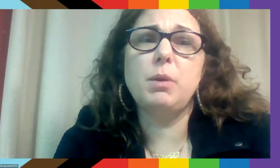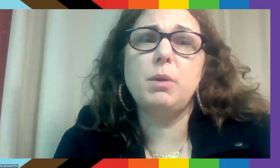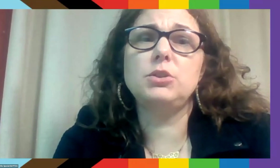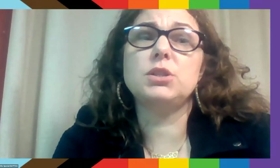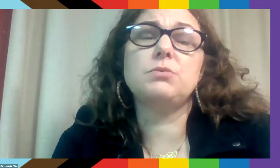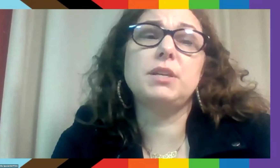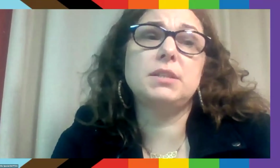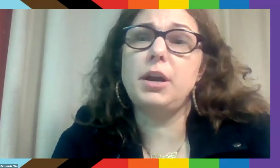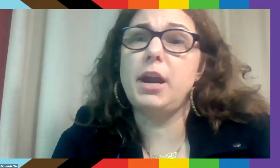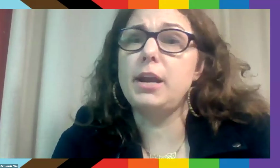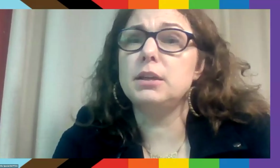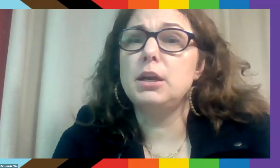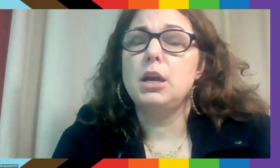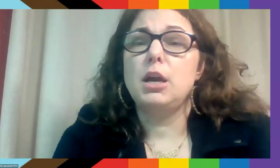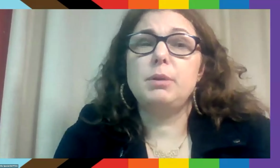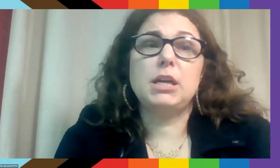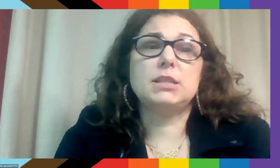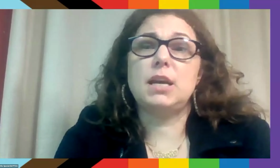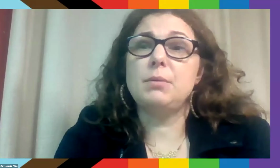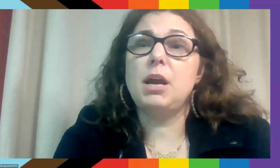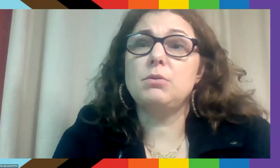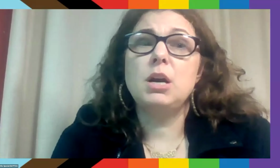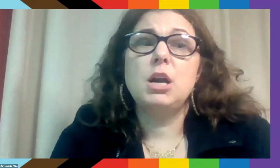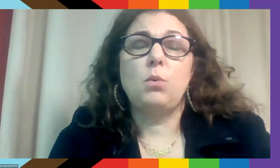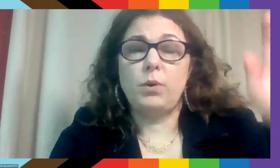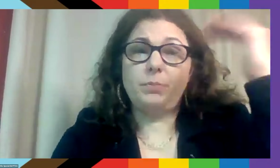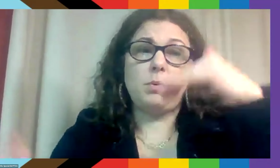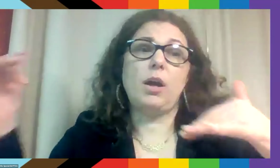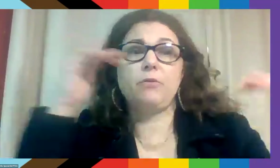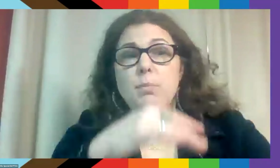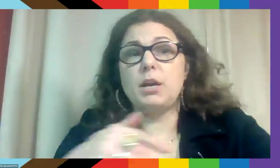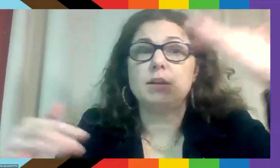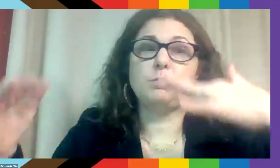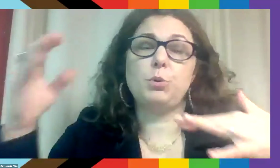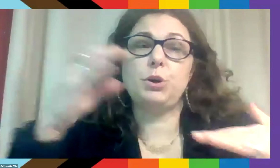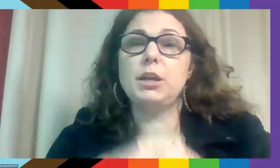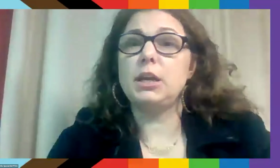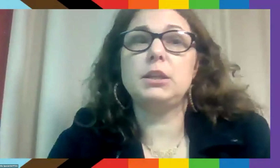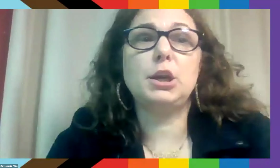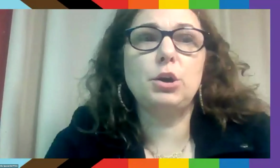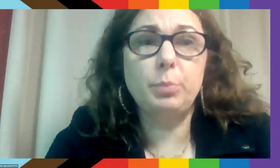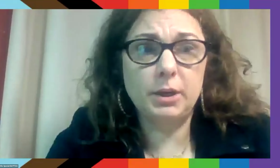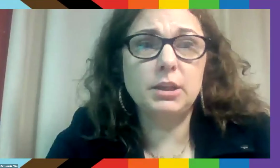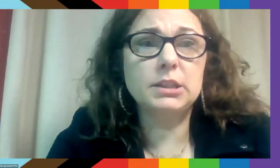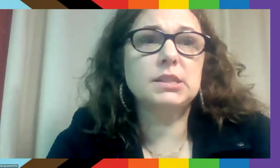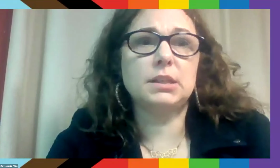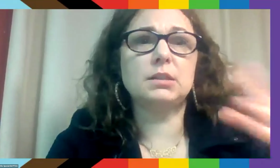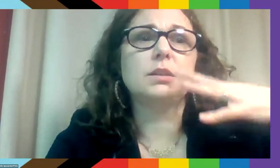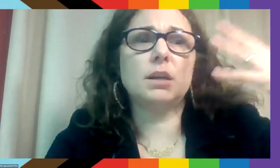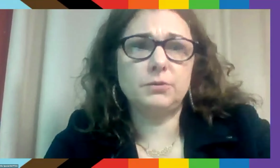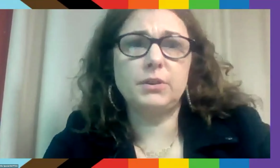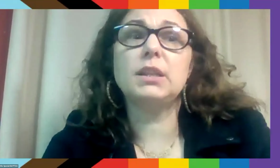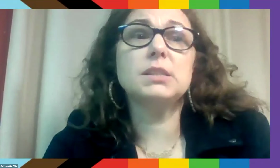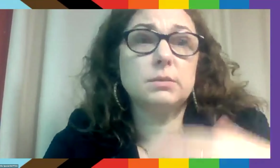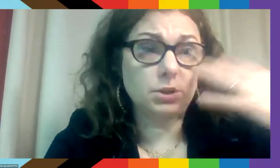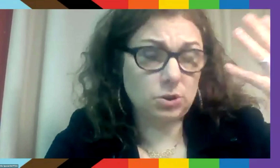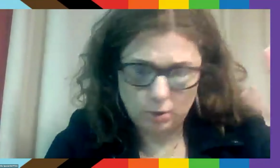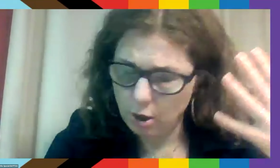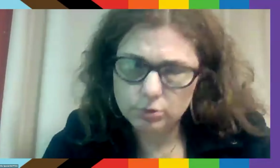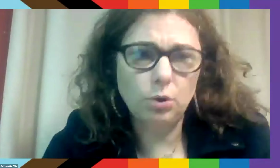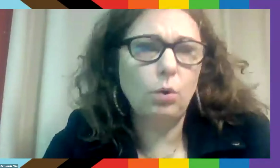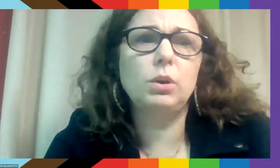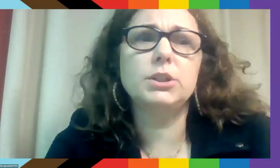encourage everybody to just raise their hand, because I'm now with everybody putting in their opinions and